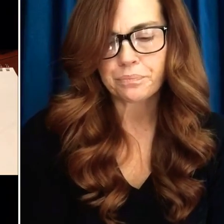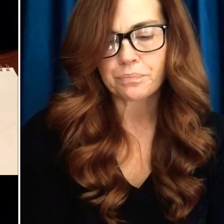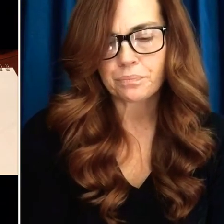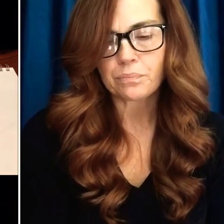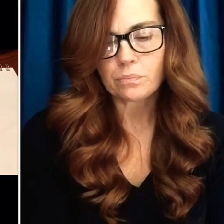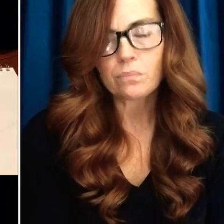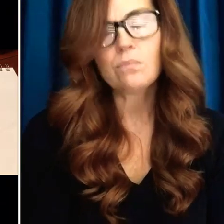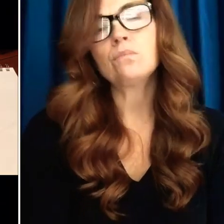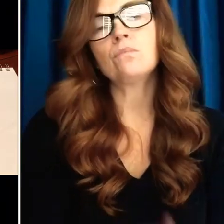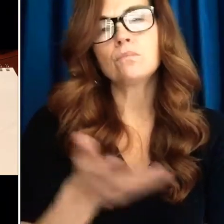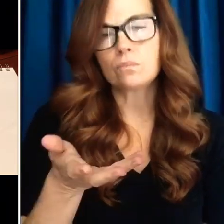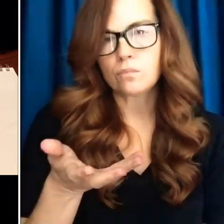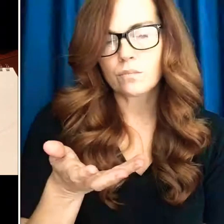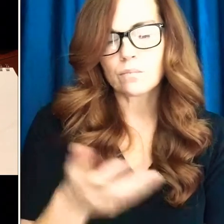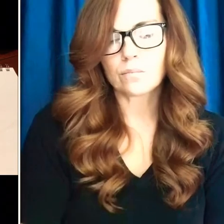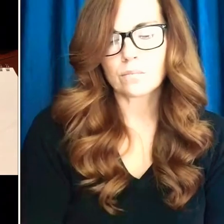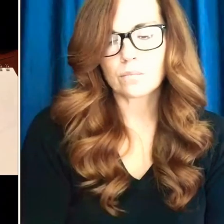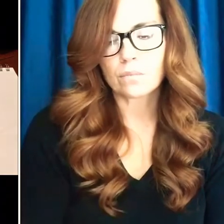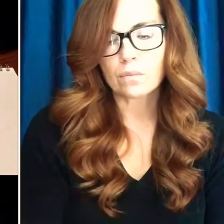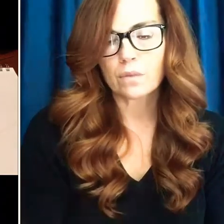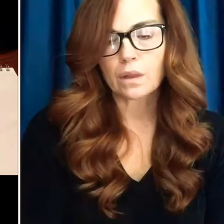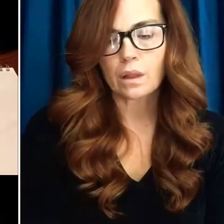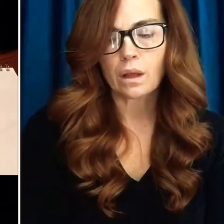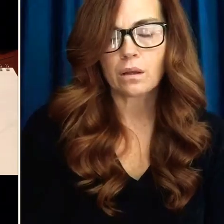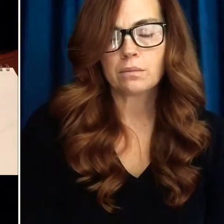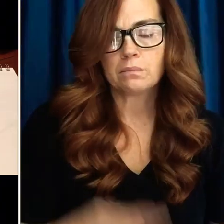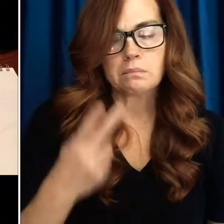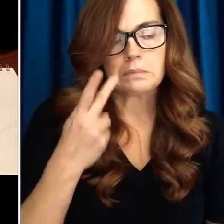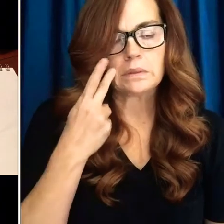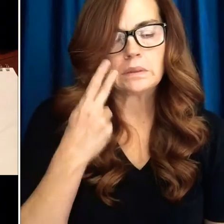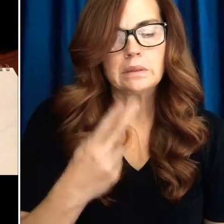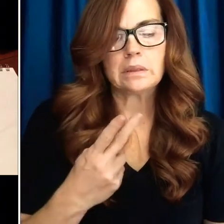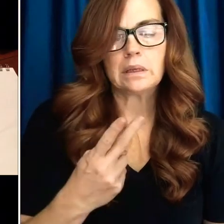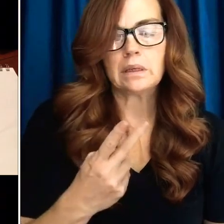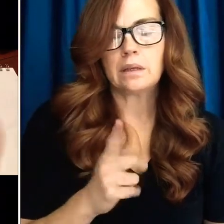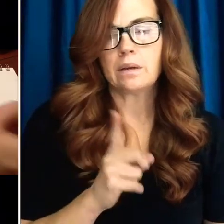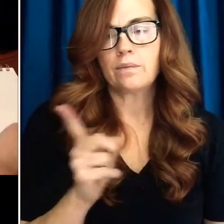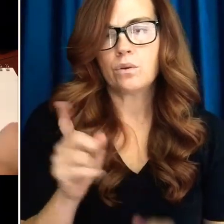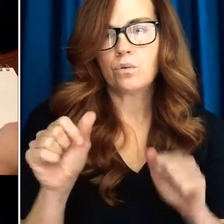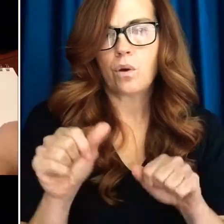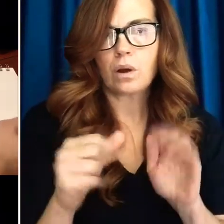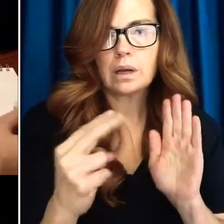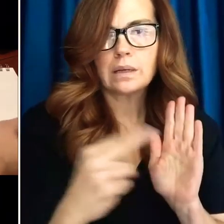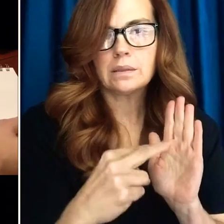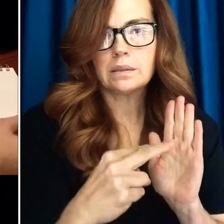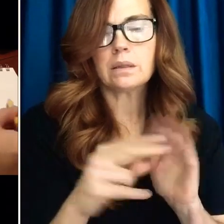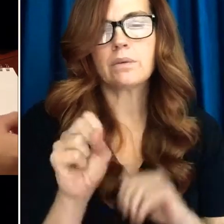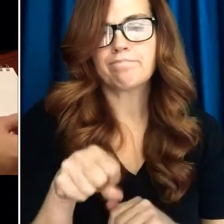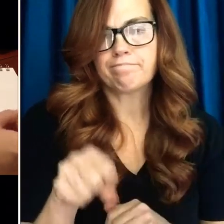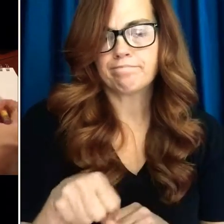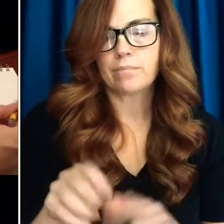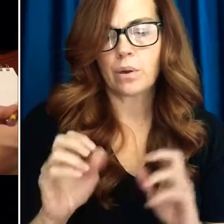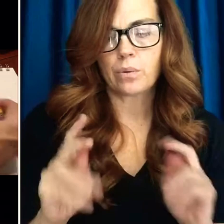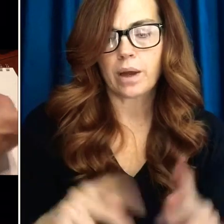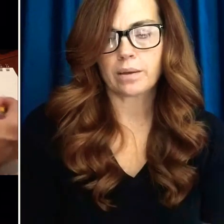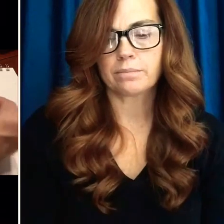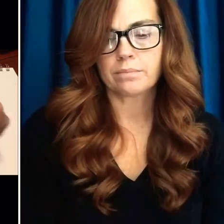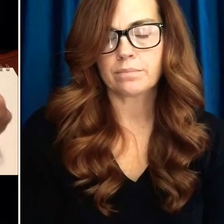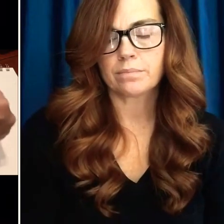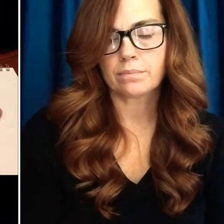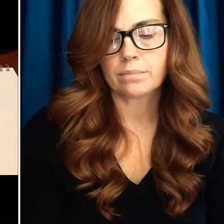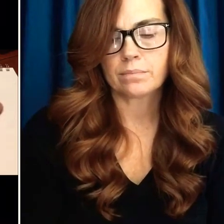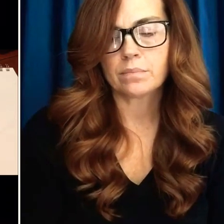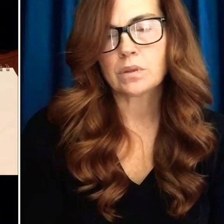Okay, so let me see if you guys can see that. Yeah. Okay, so it should look about like